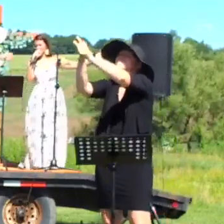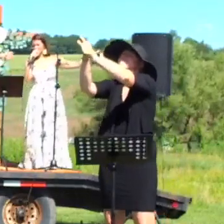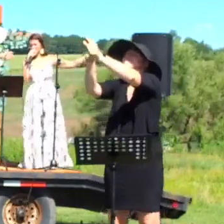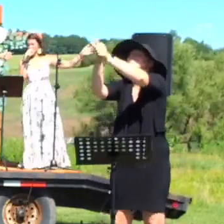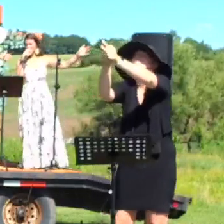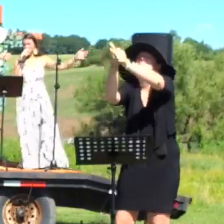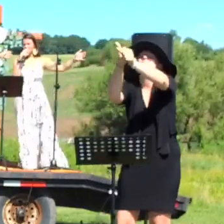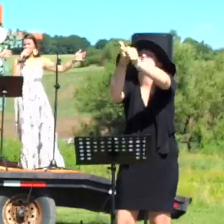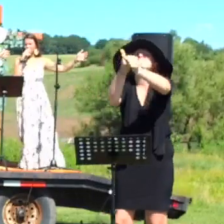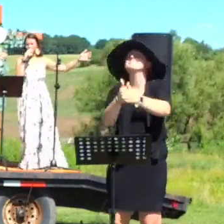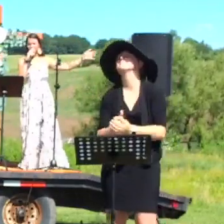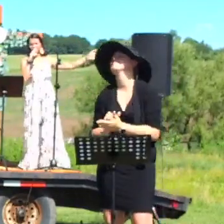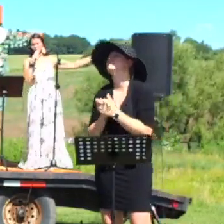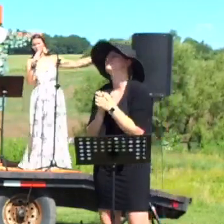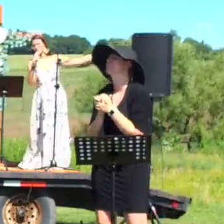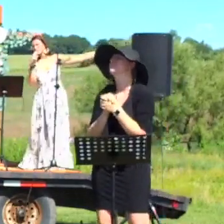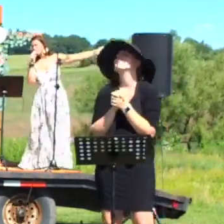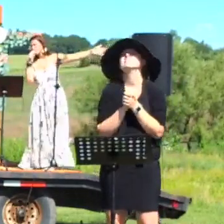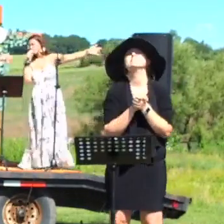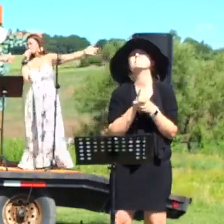me, Lord.